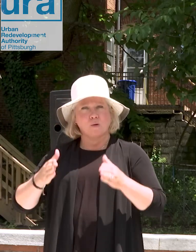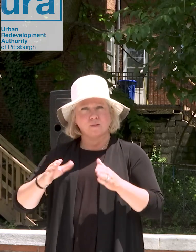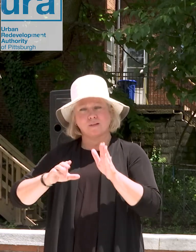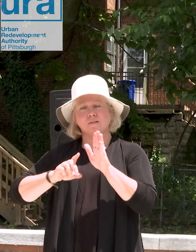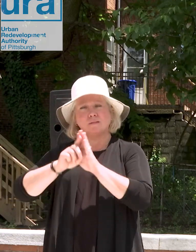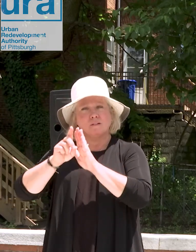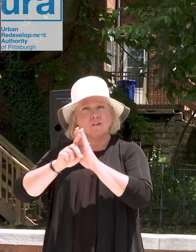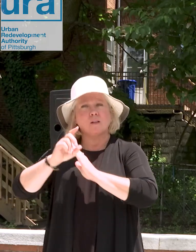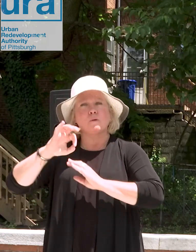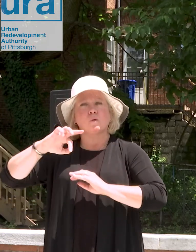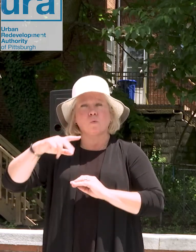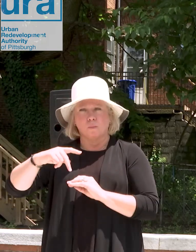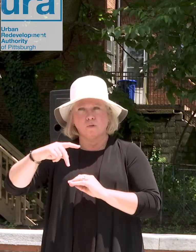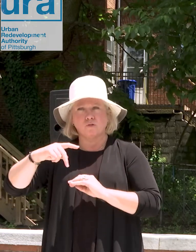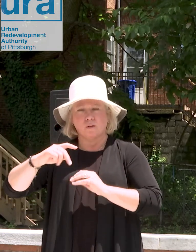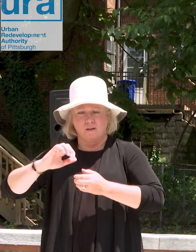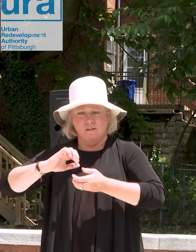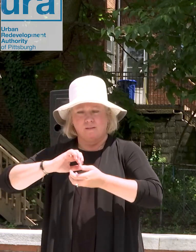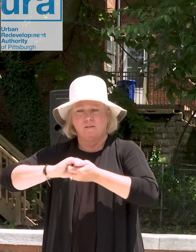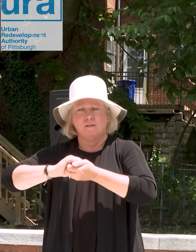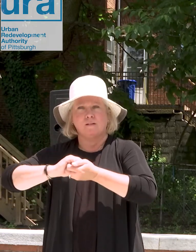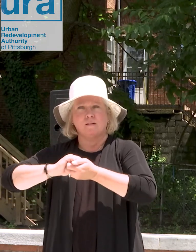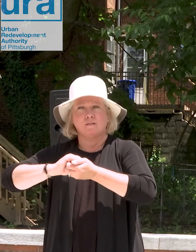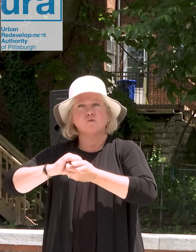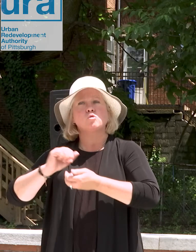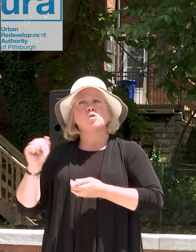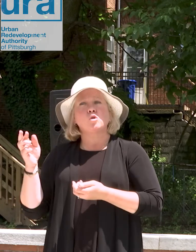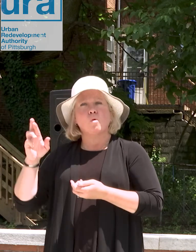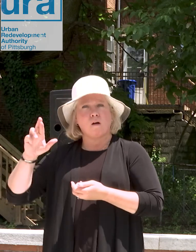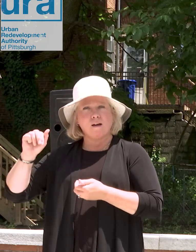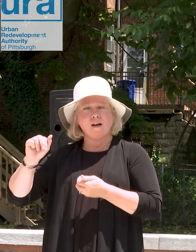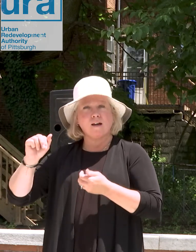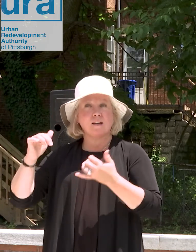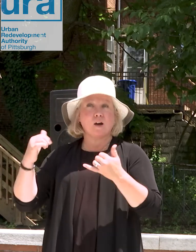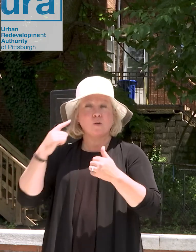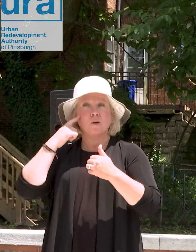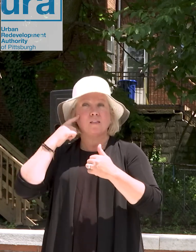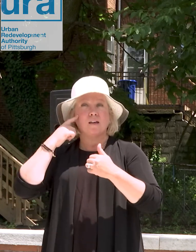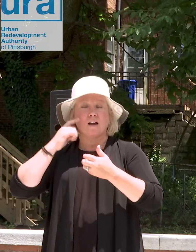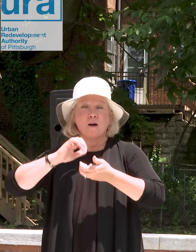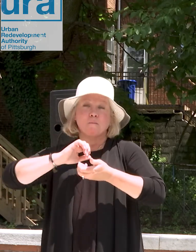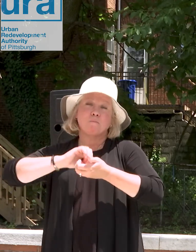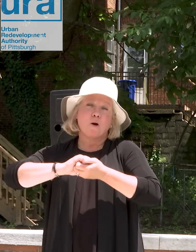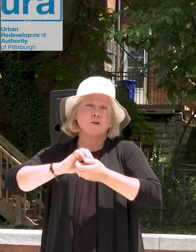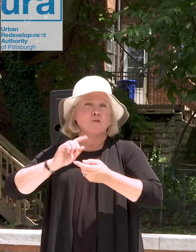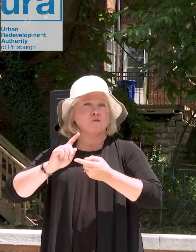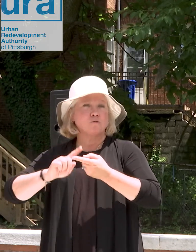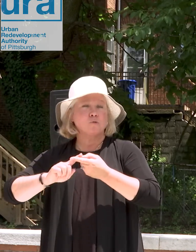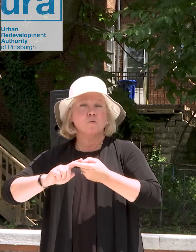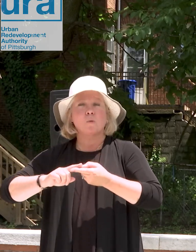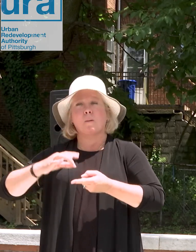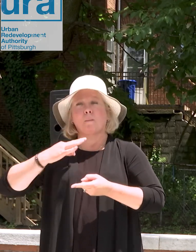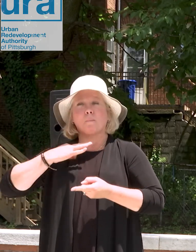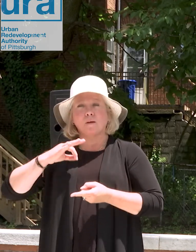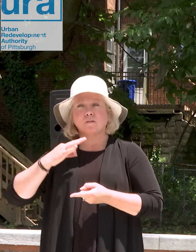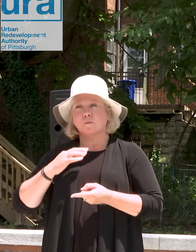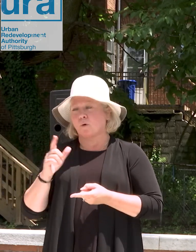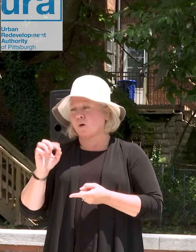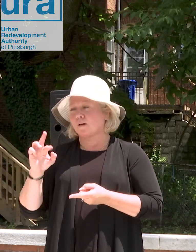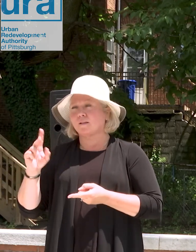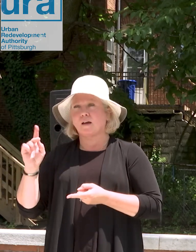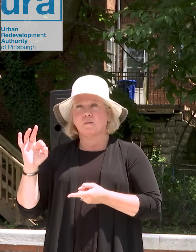Corporation. It is an affiliate of the URA, and you can now think of it as a partner to the Pittsburgh Land Bank. It was created